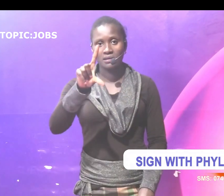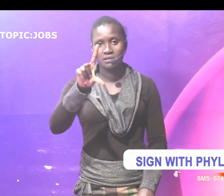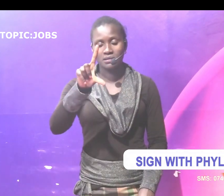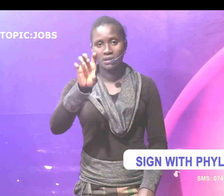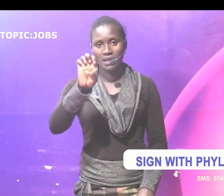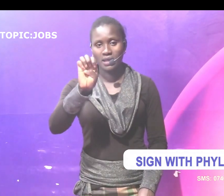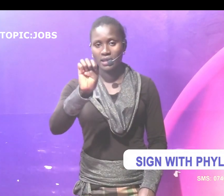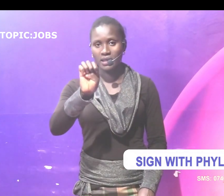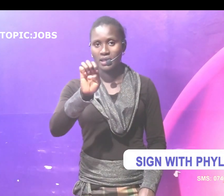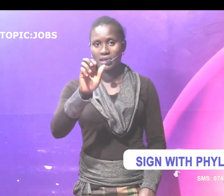L-E-A-D.